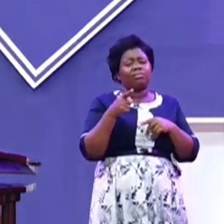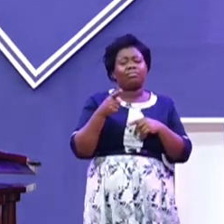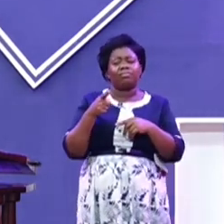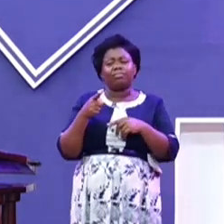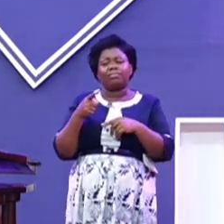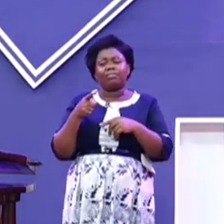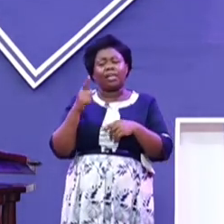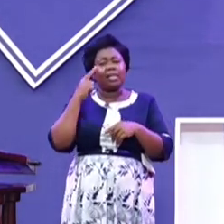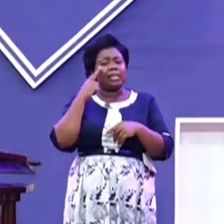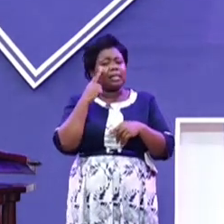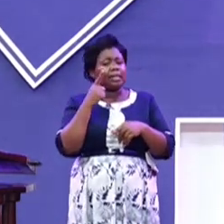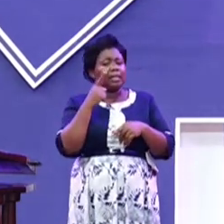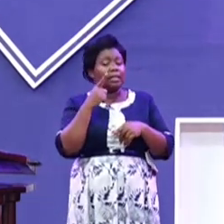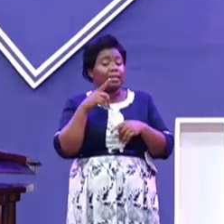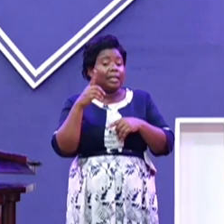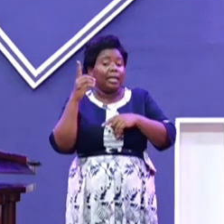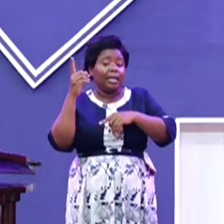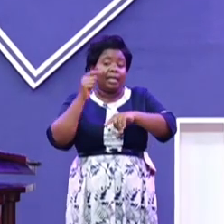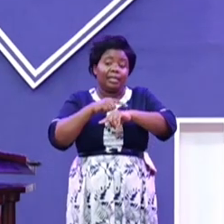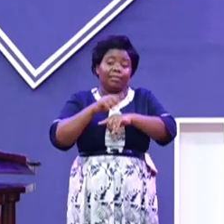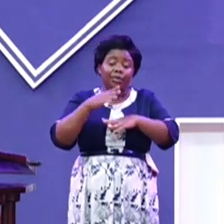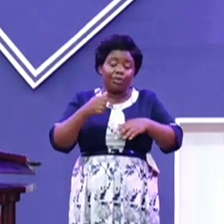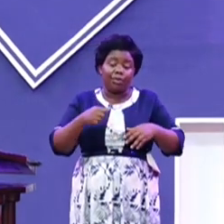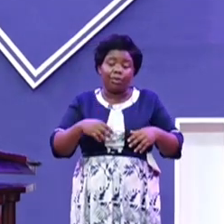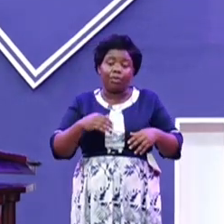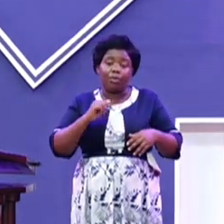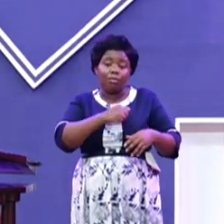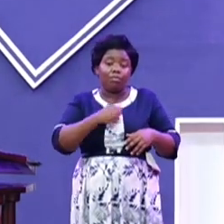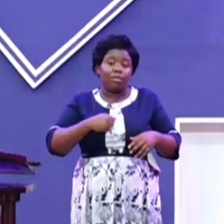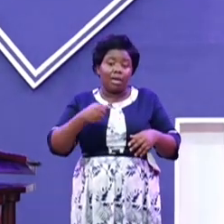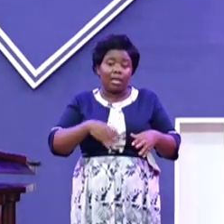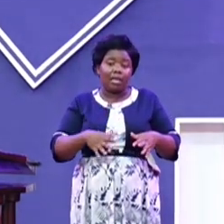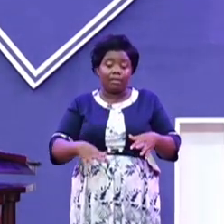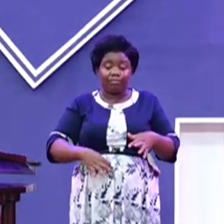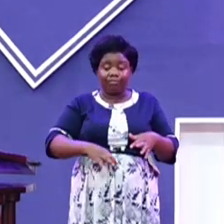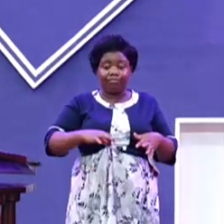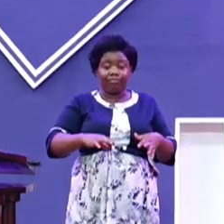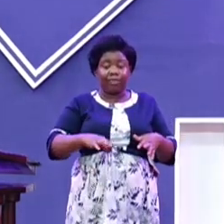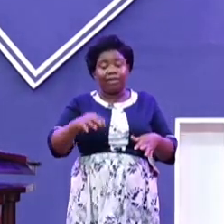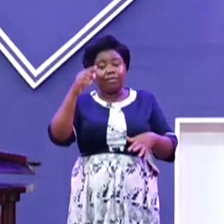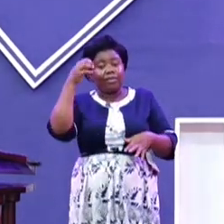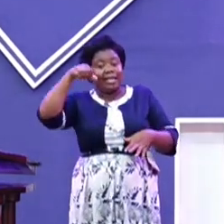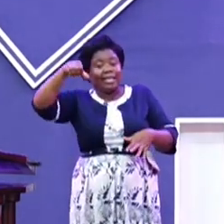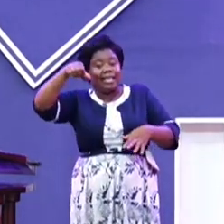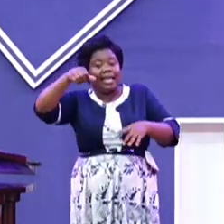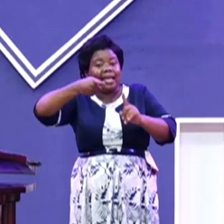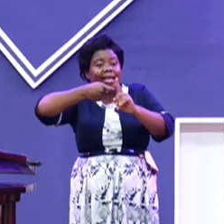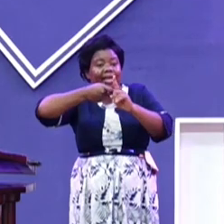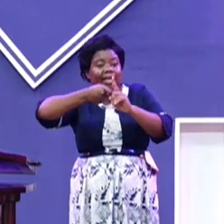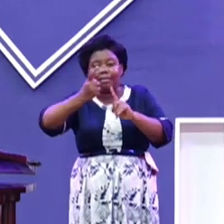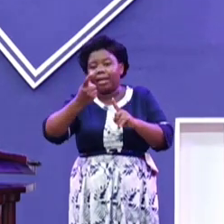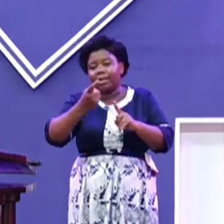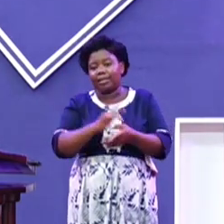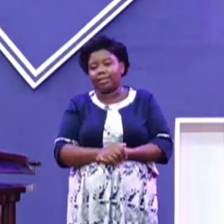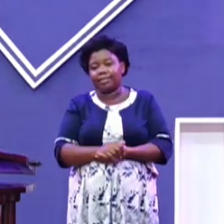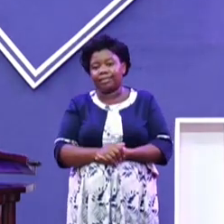novaluinga akaseera mama wo ke yabeera ng'akwetise myezi omwenda. Have you ever gotten some time to